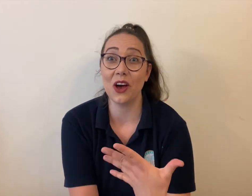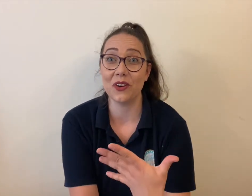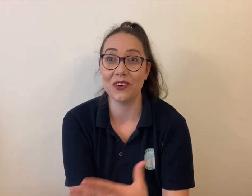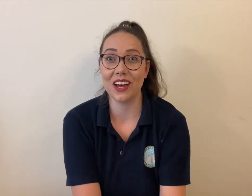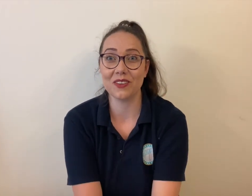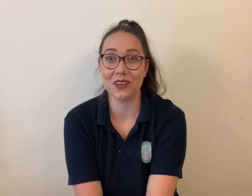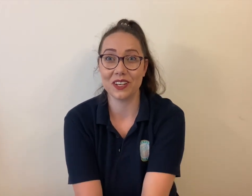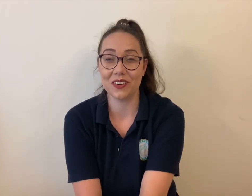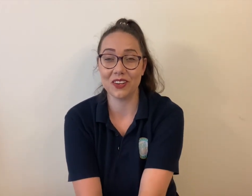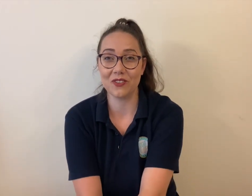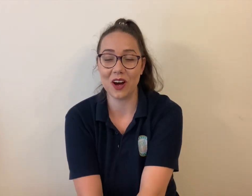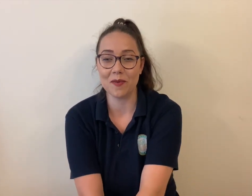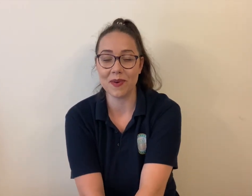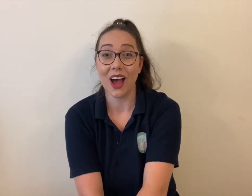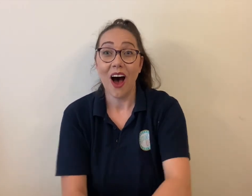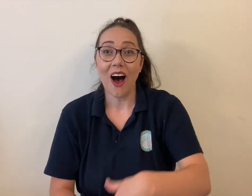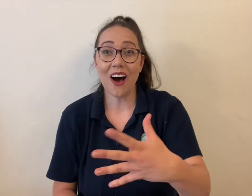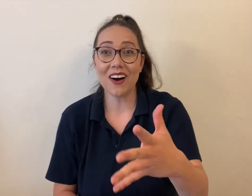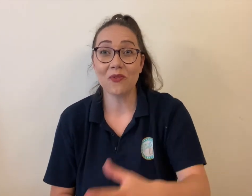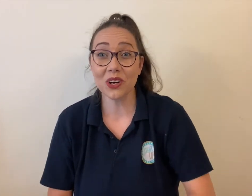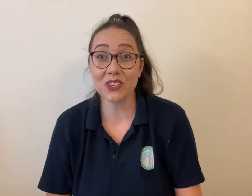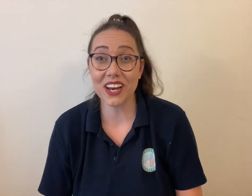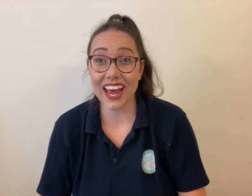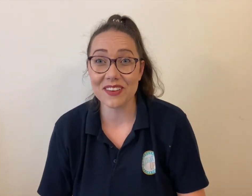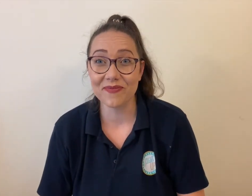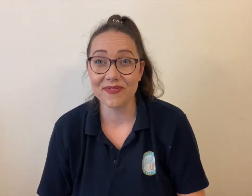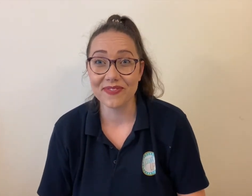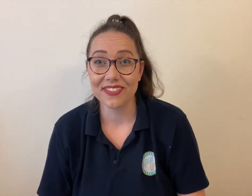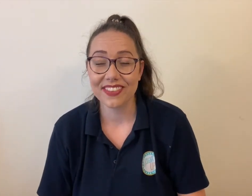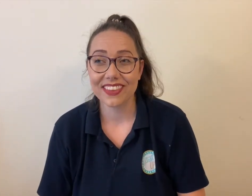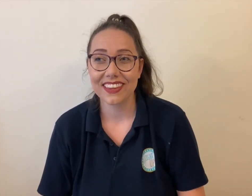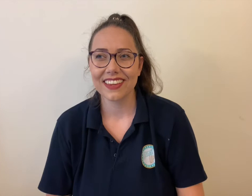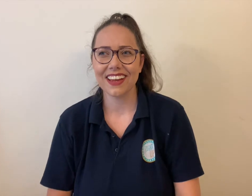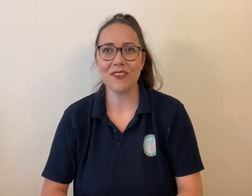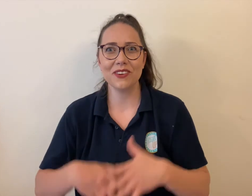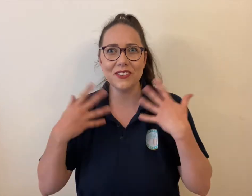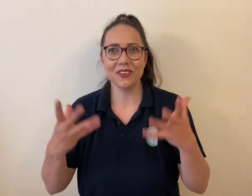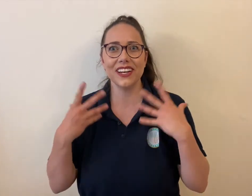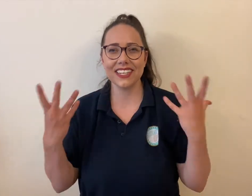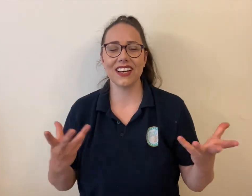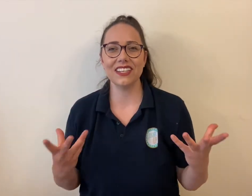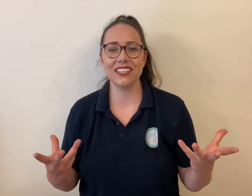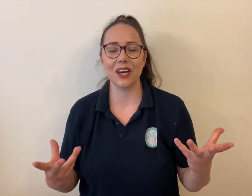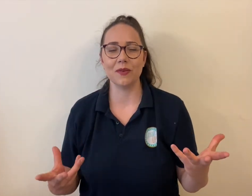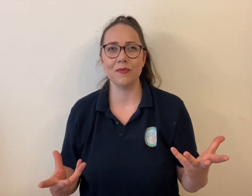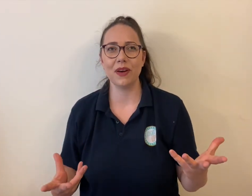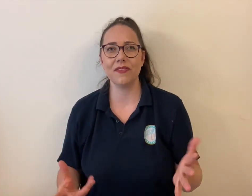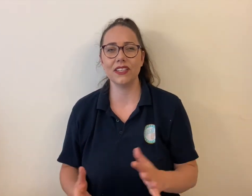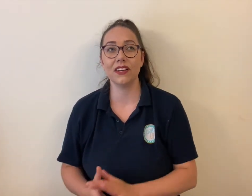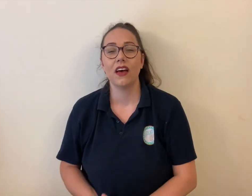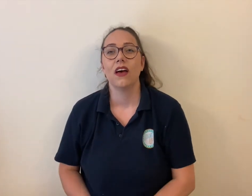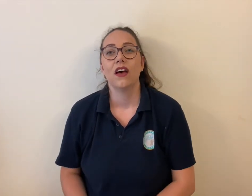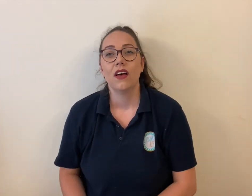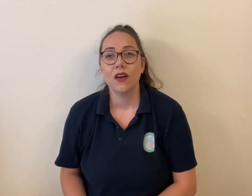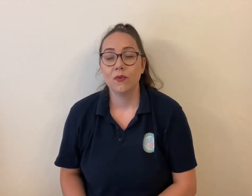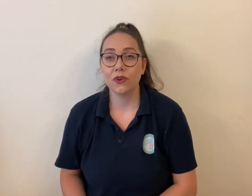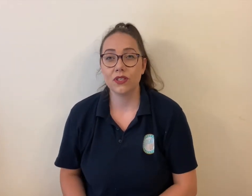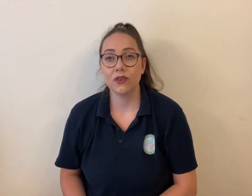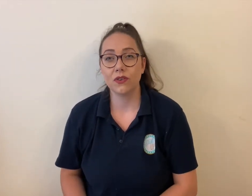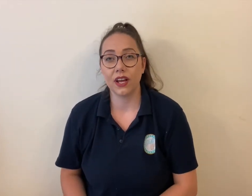tone, as we do in drama, I'd be like, oh, what's your name? I'm using quite an excited tone. But if I said, what's your